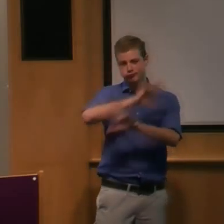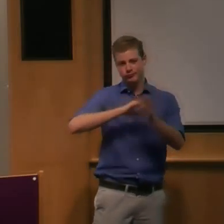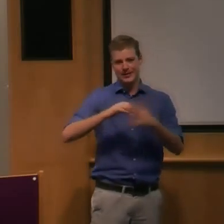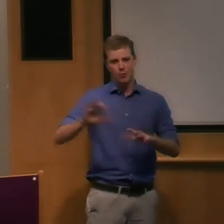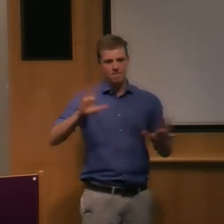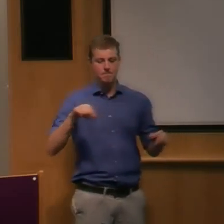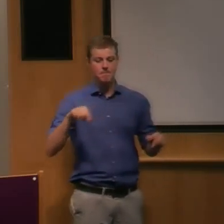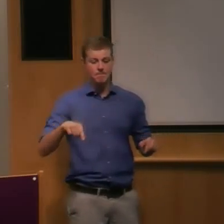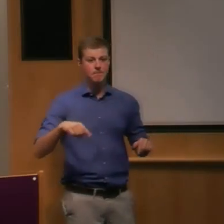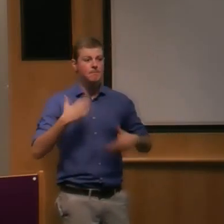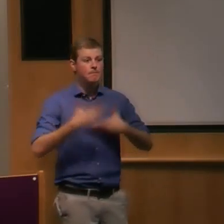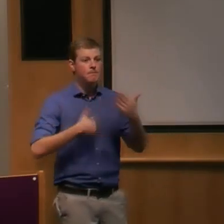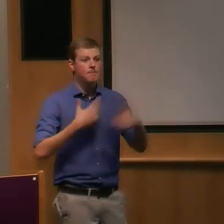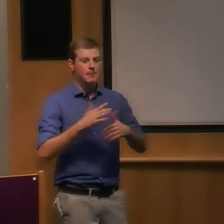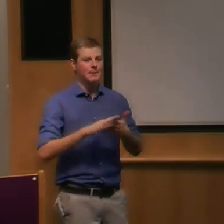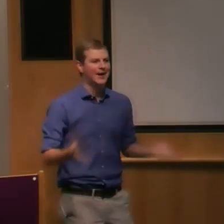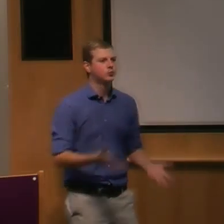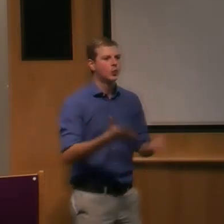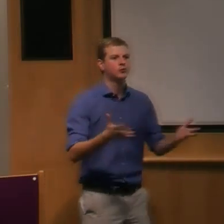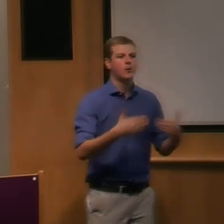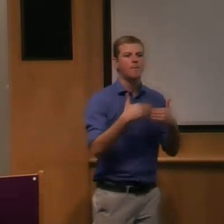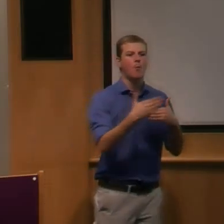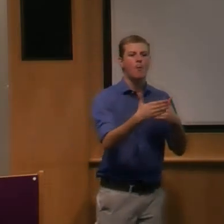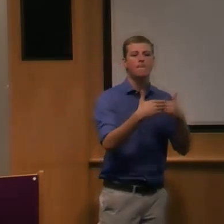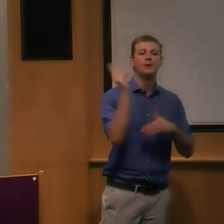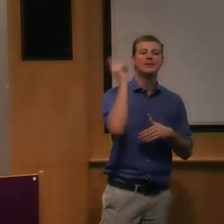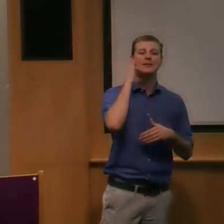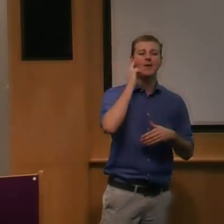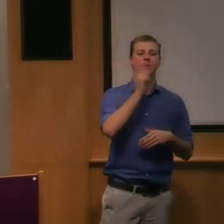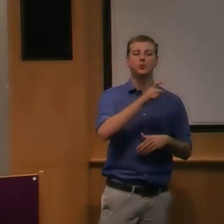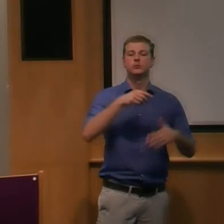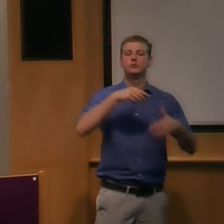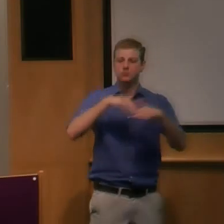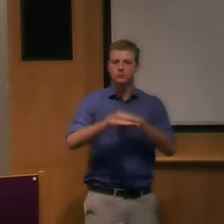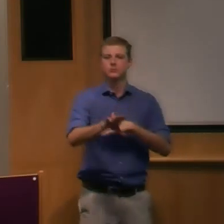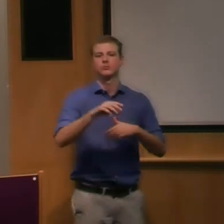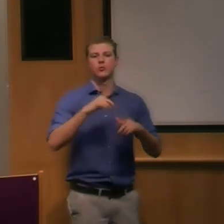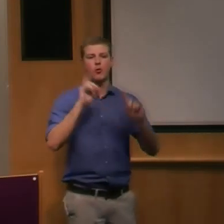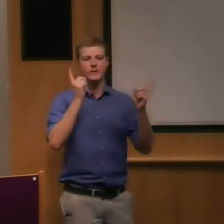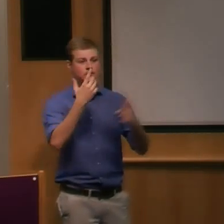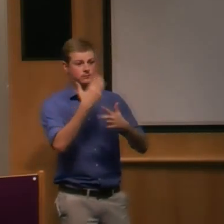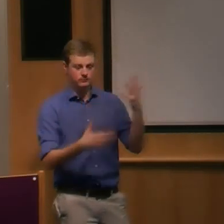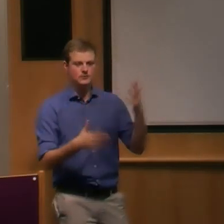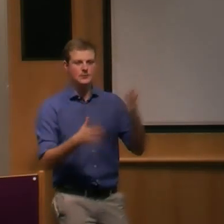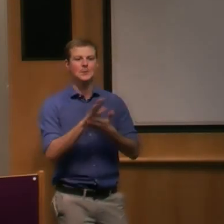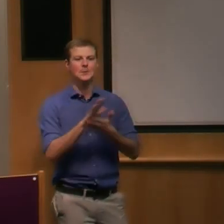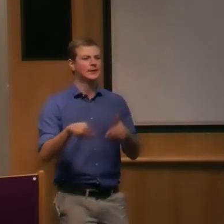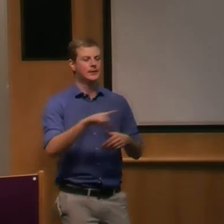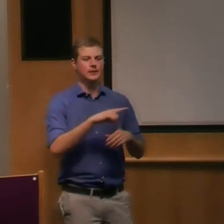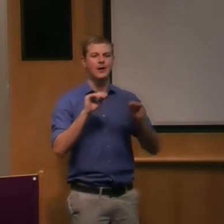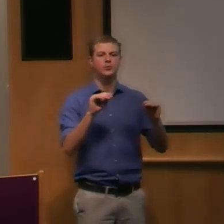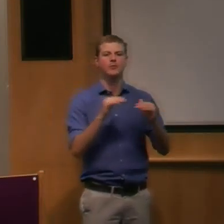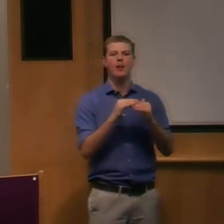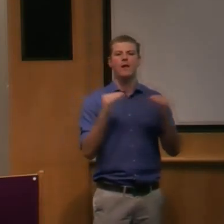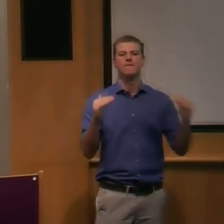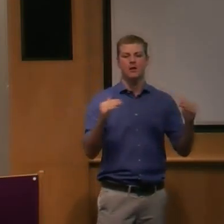we see on the national level, on the regional level as well. Now we want to promote more deaf students and empower them to have access